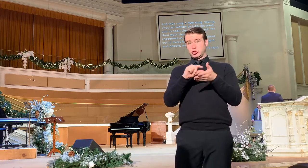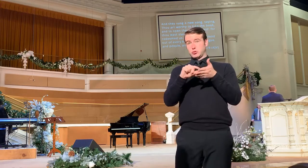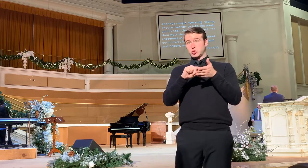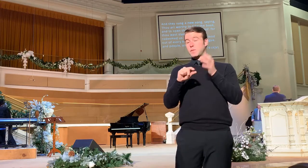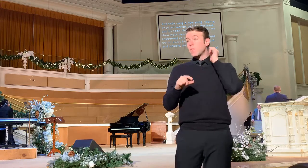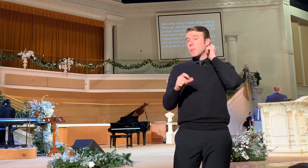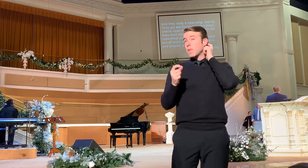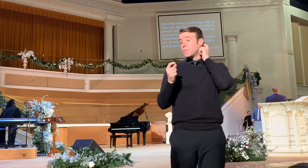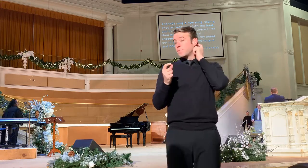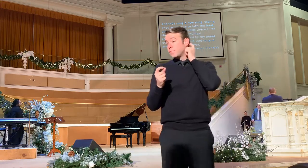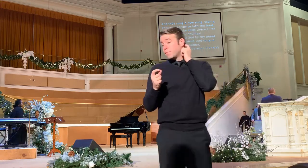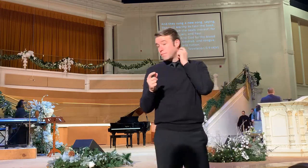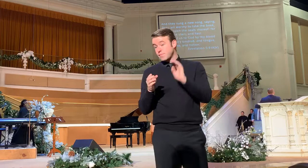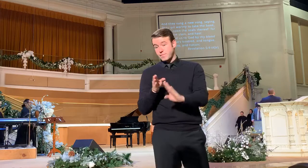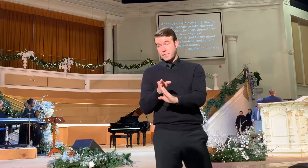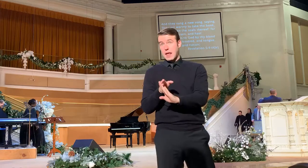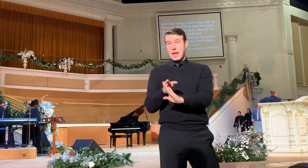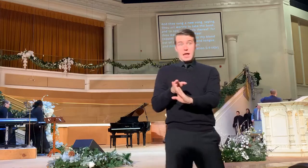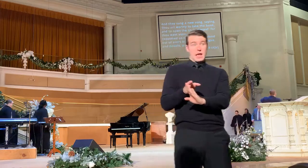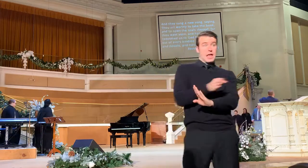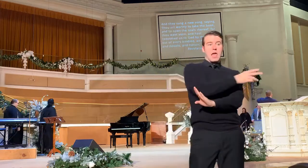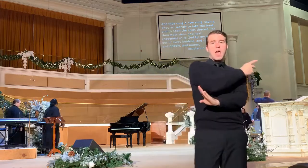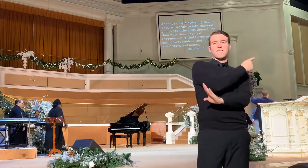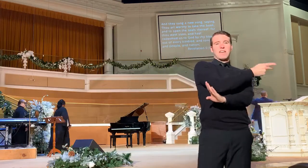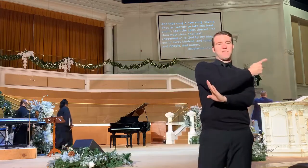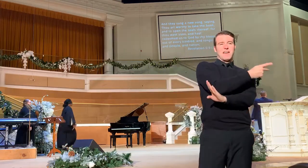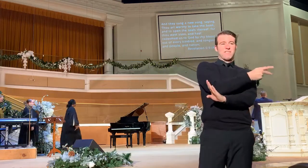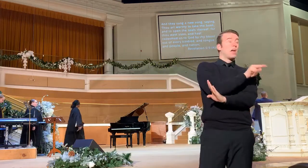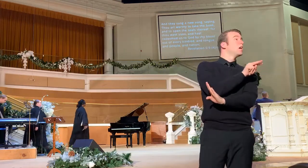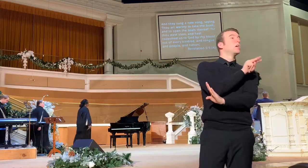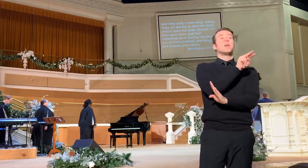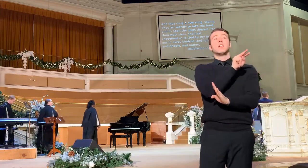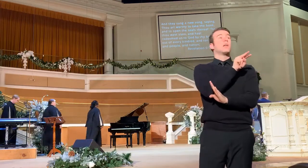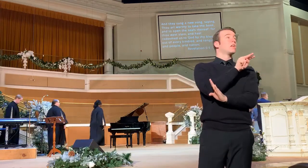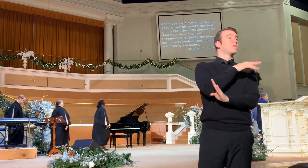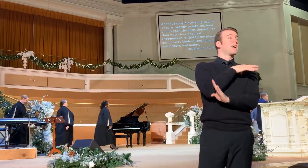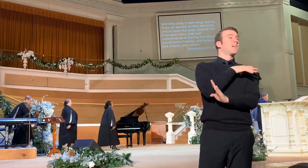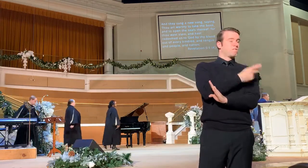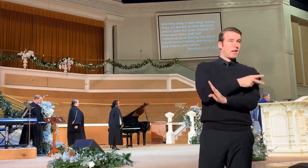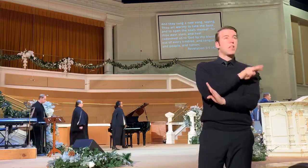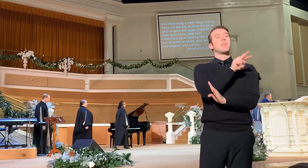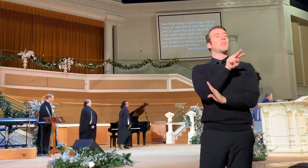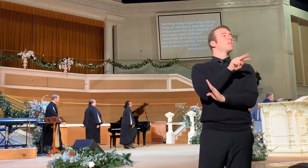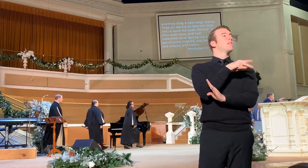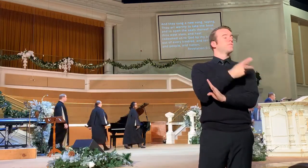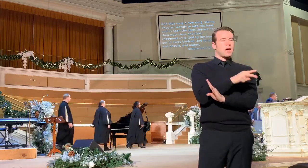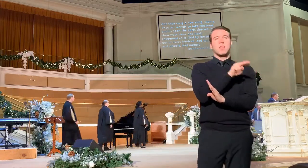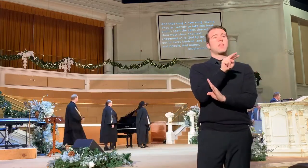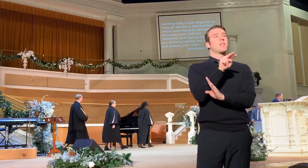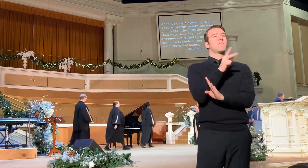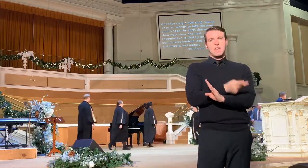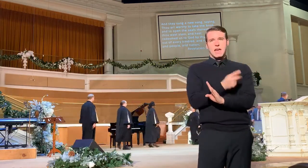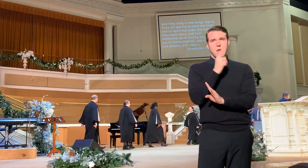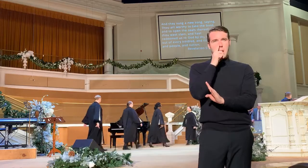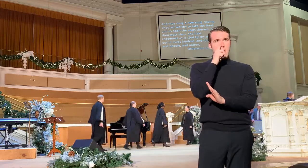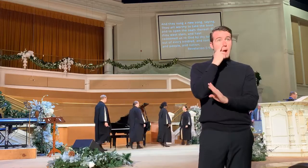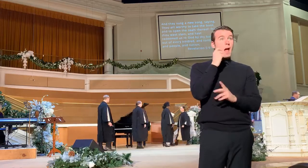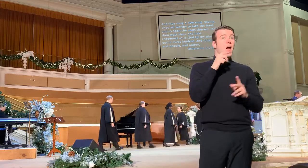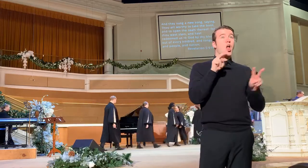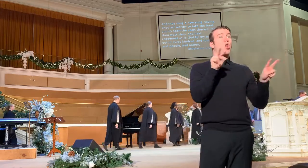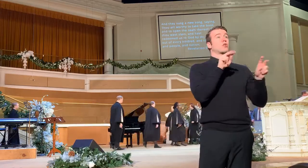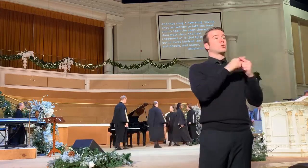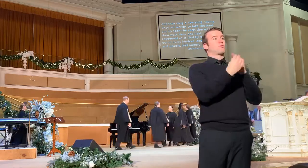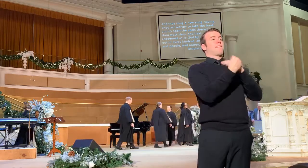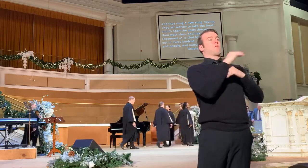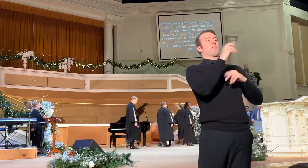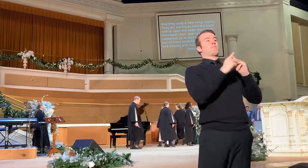Those other lions, they learned by watching what was around them, Brother Anderson. And then they started making desolate, taking everything they